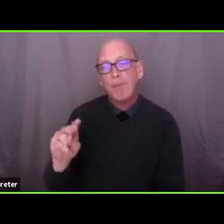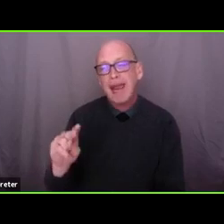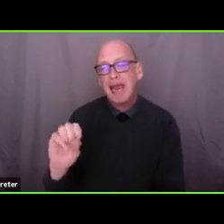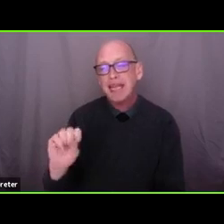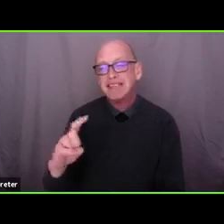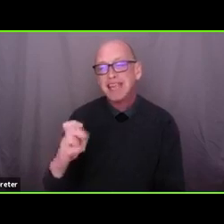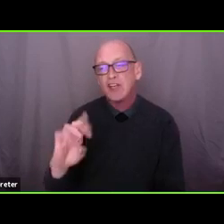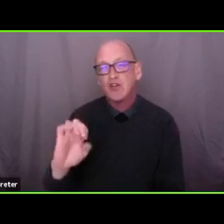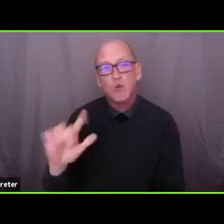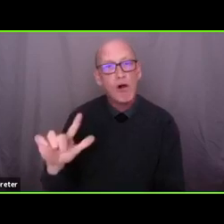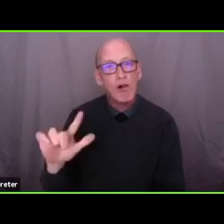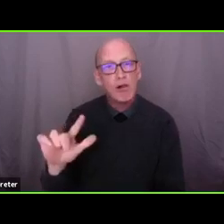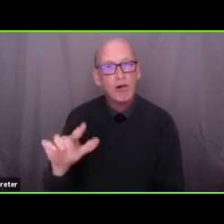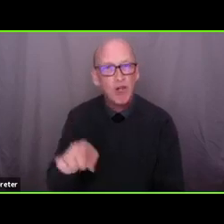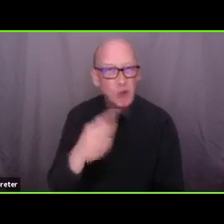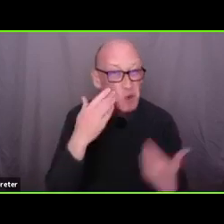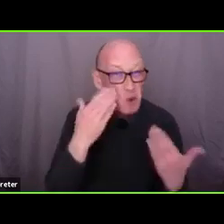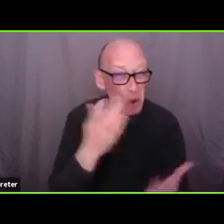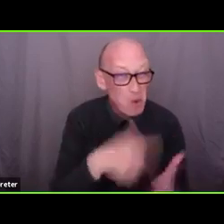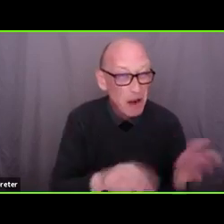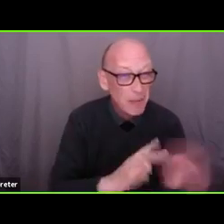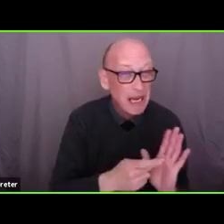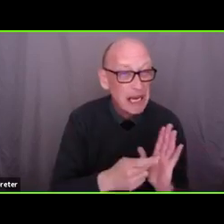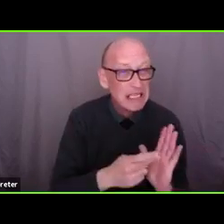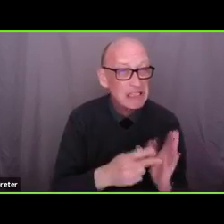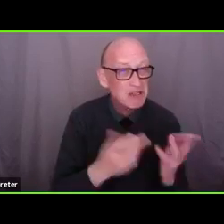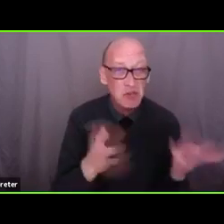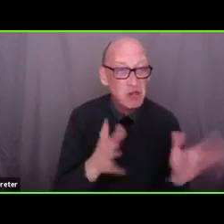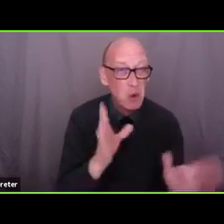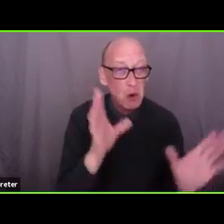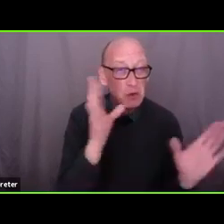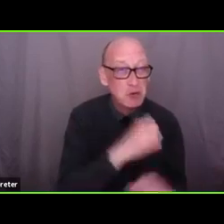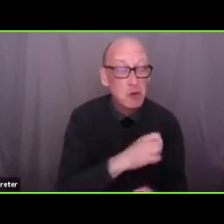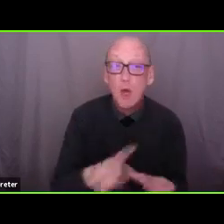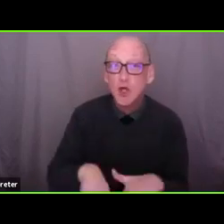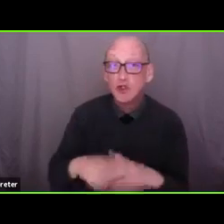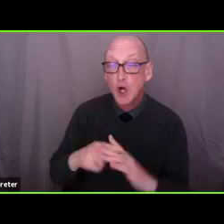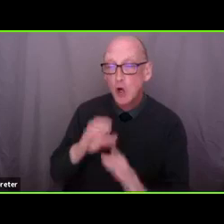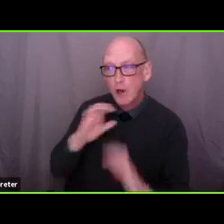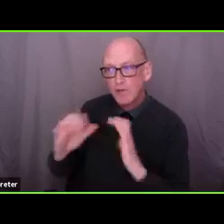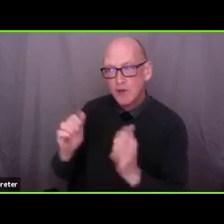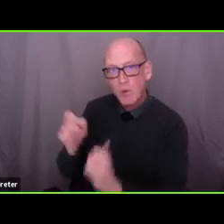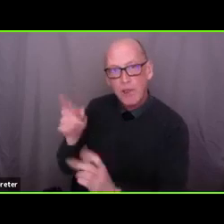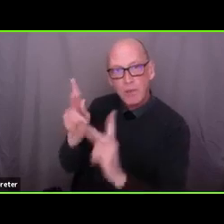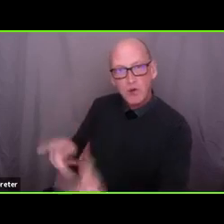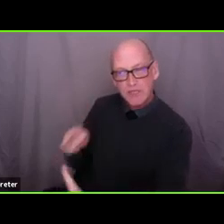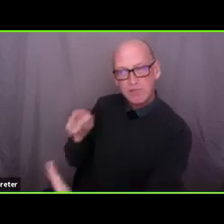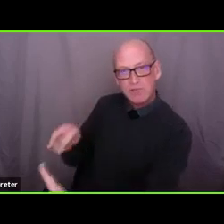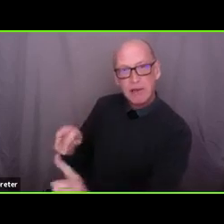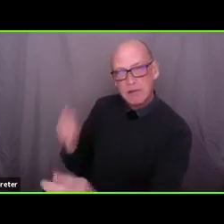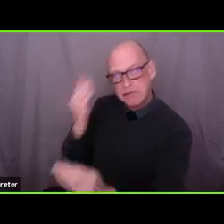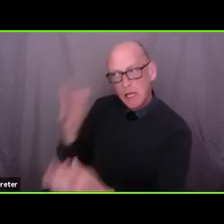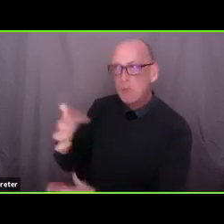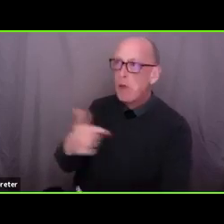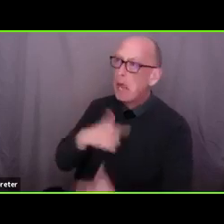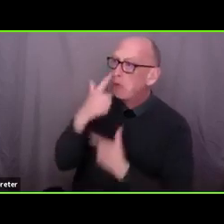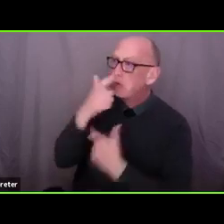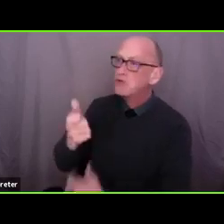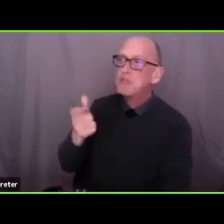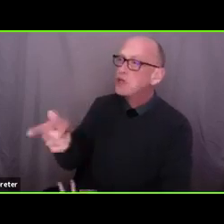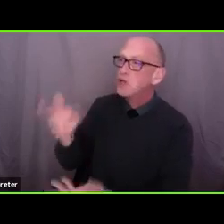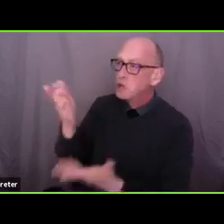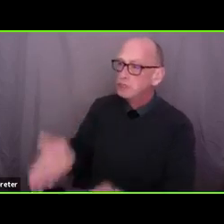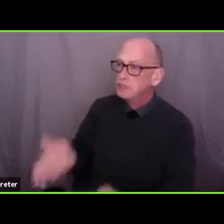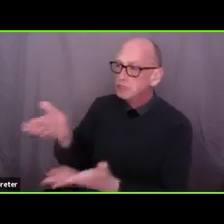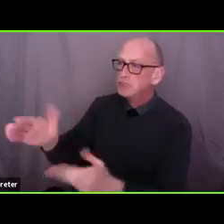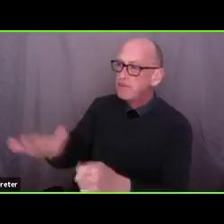that means, instead of just assuming, start that conversation with the person and let them know that you are interested in them as a whole